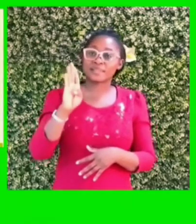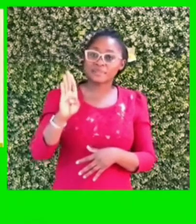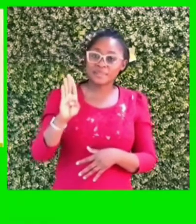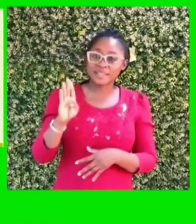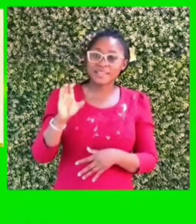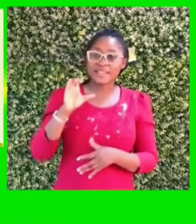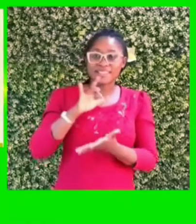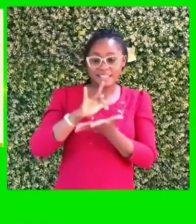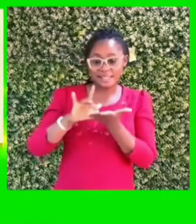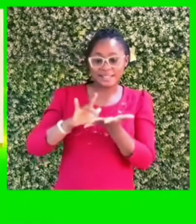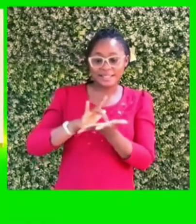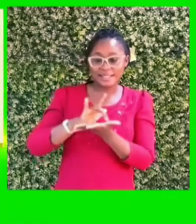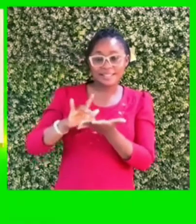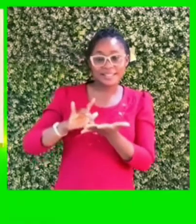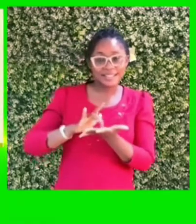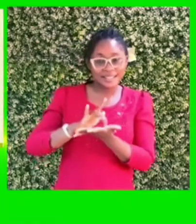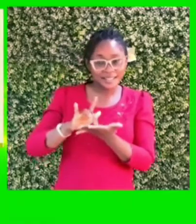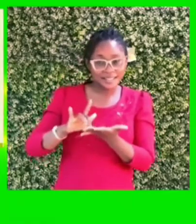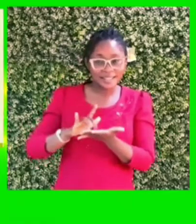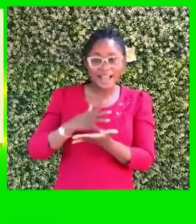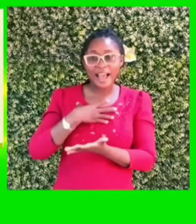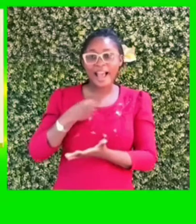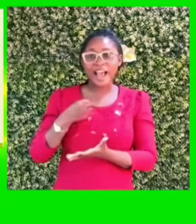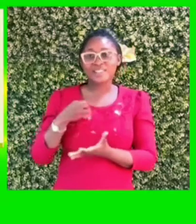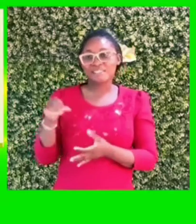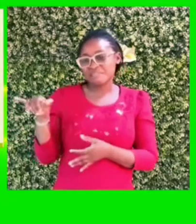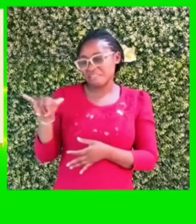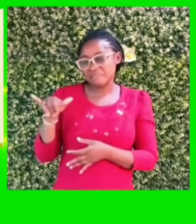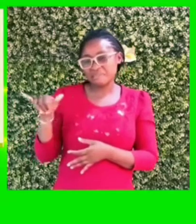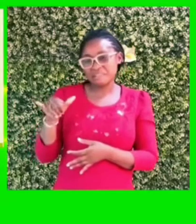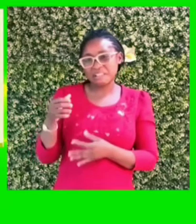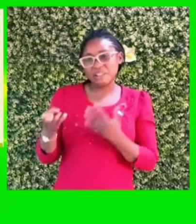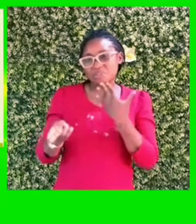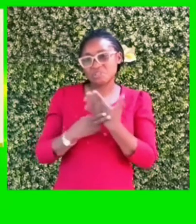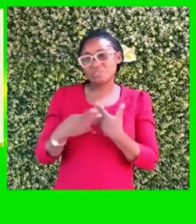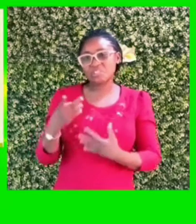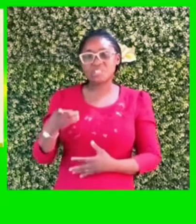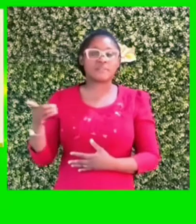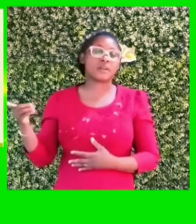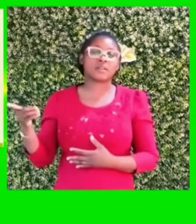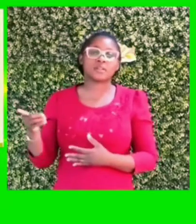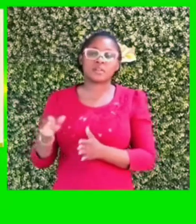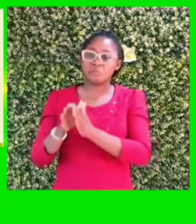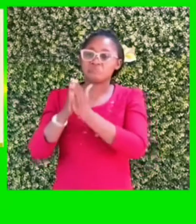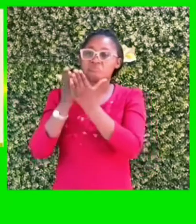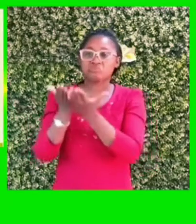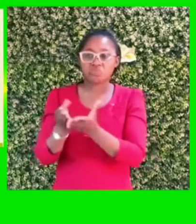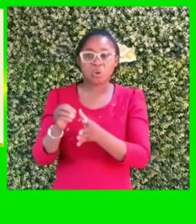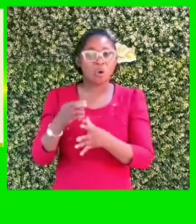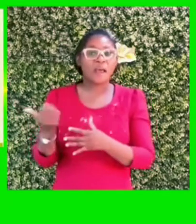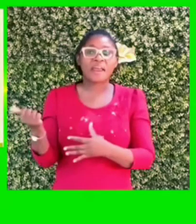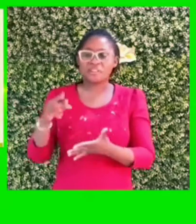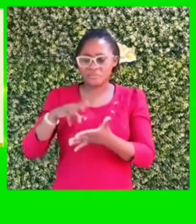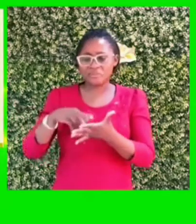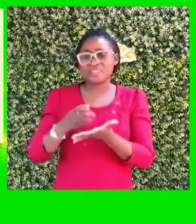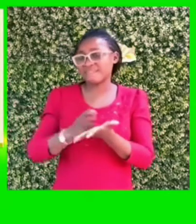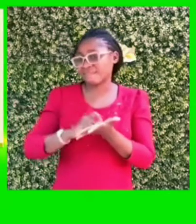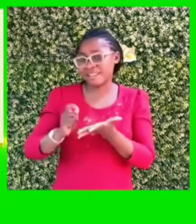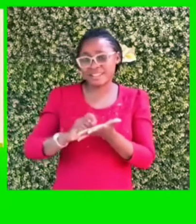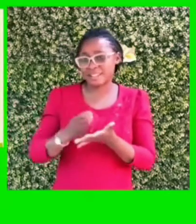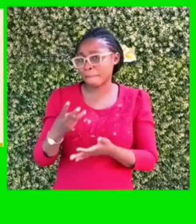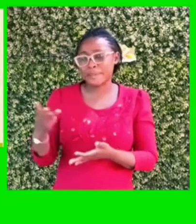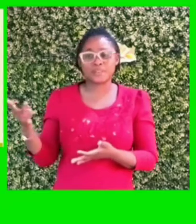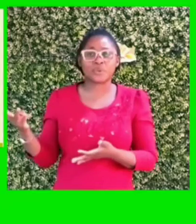USBs, CDs, hard disks, and or similar storage devices, books or any reading or